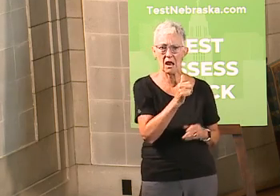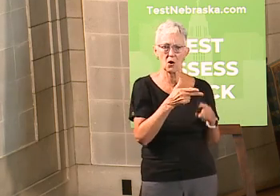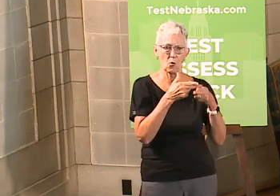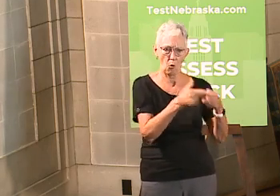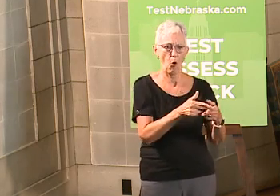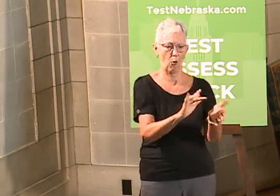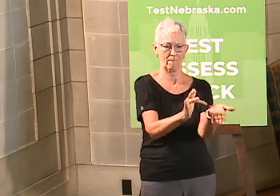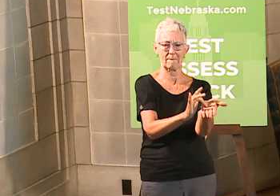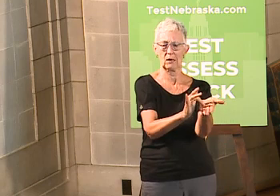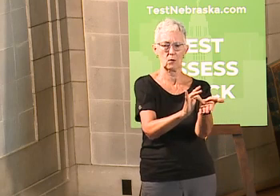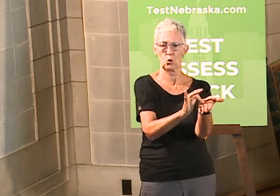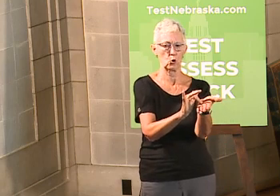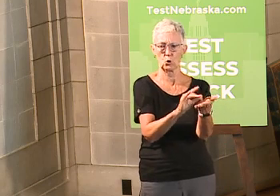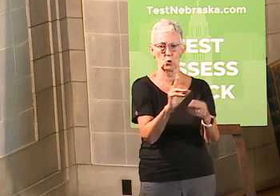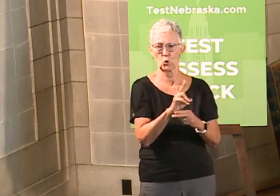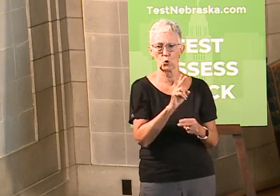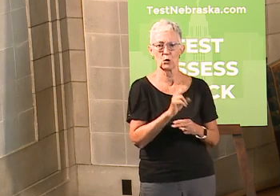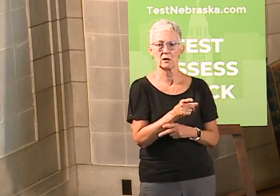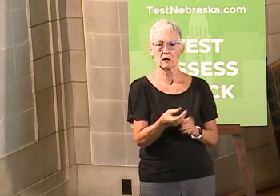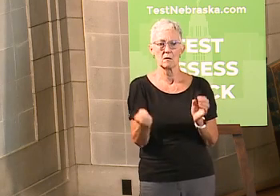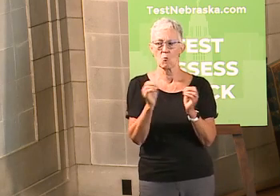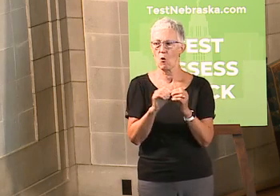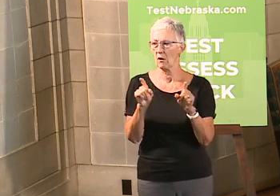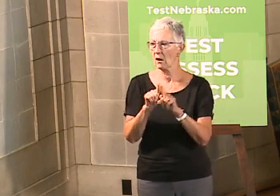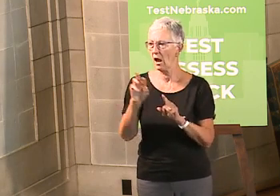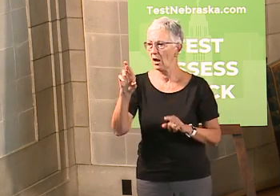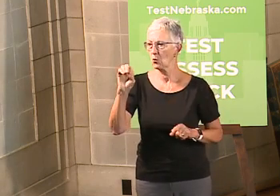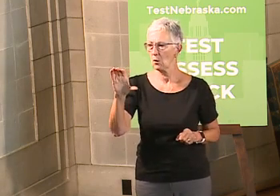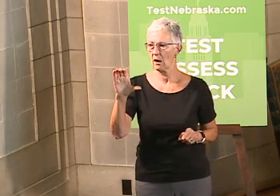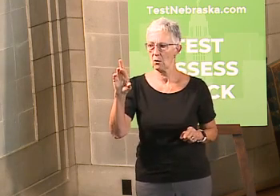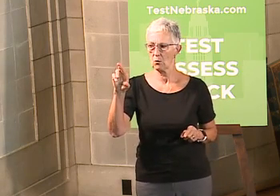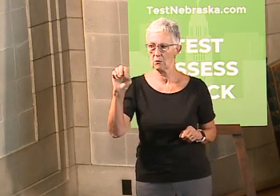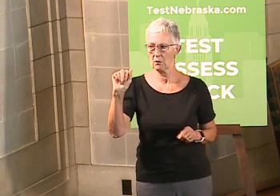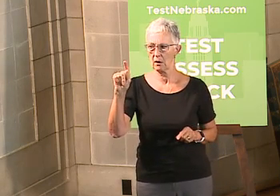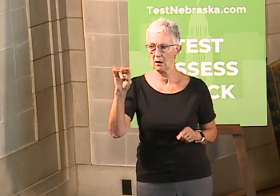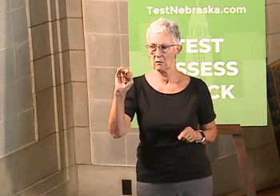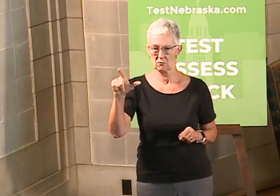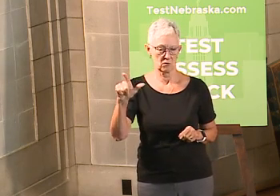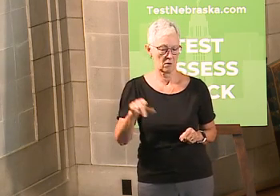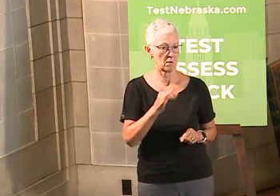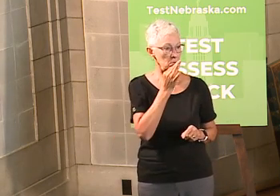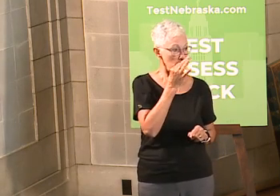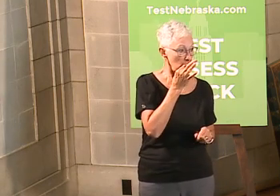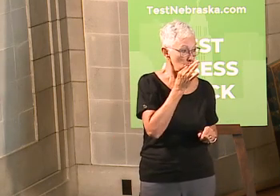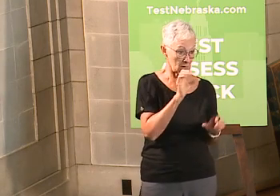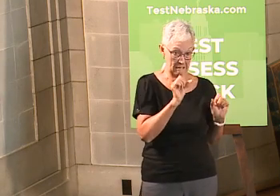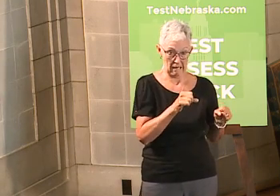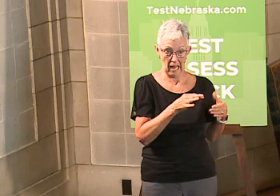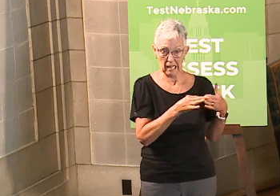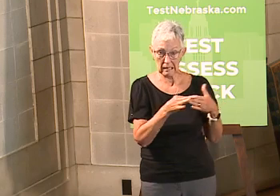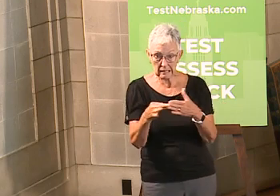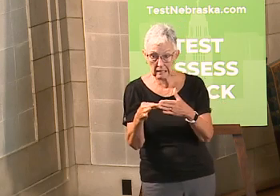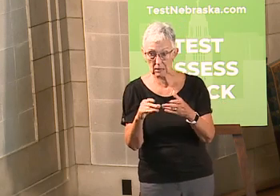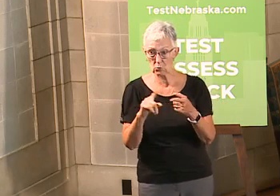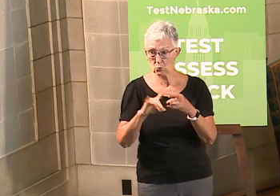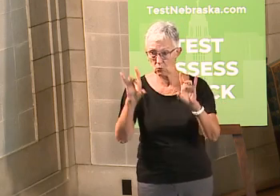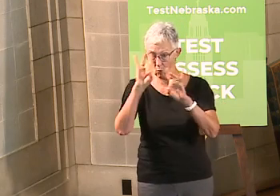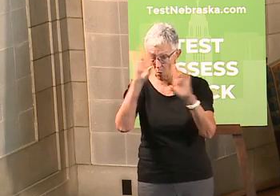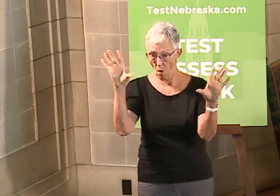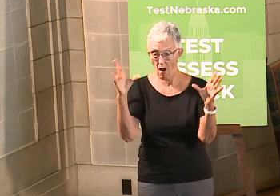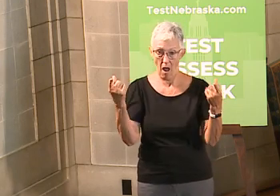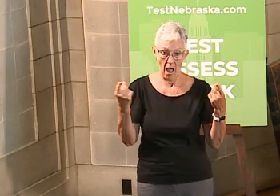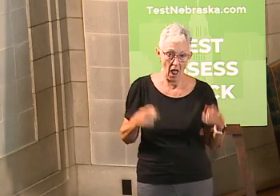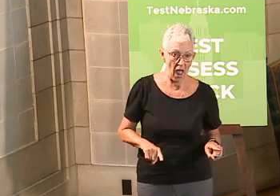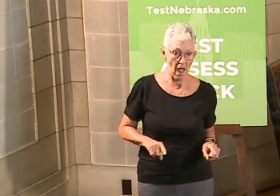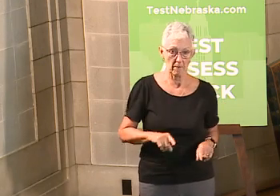marijuana. And of course, marijuana is a dangerous drug, and it can lead to very dangerous side effects like schizophrenia and